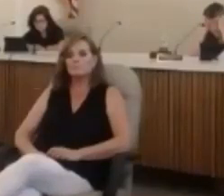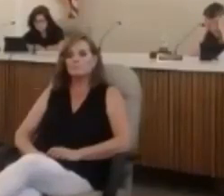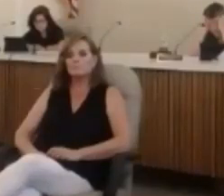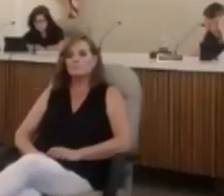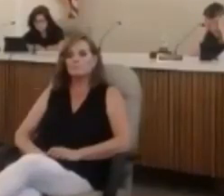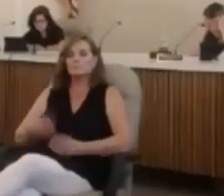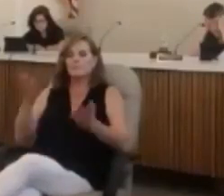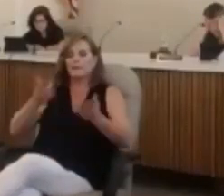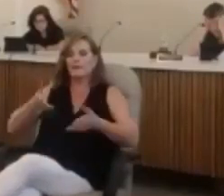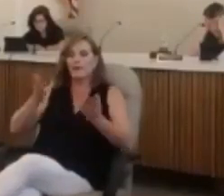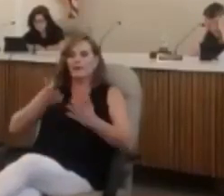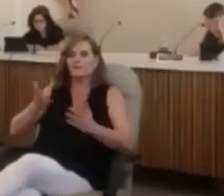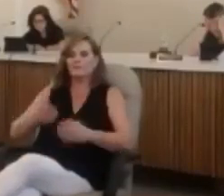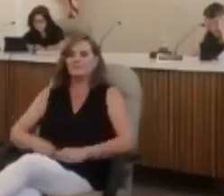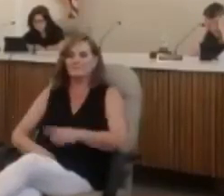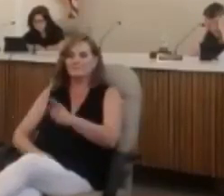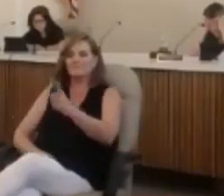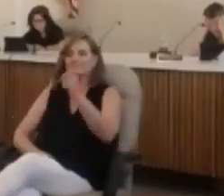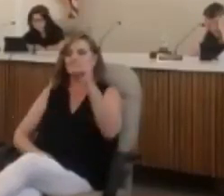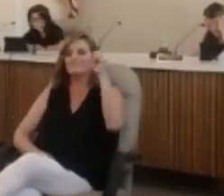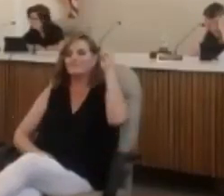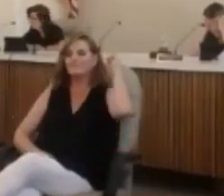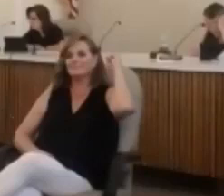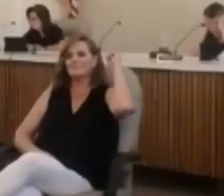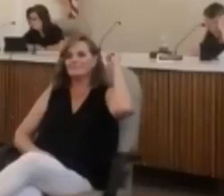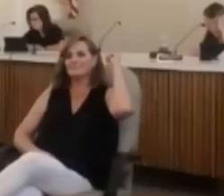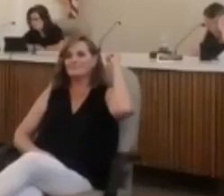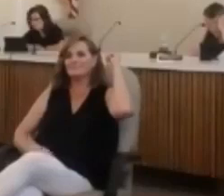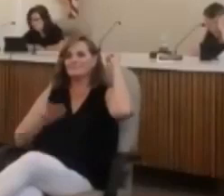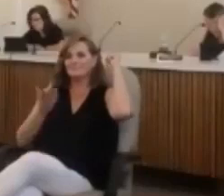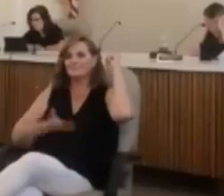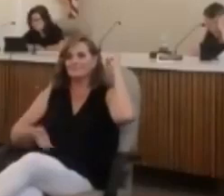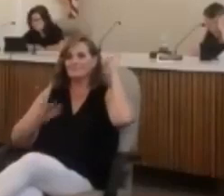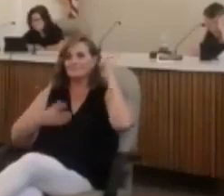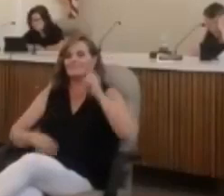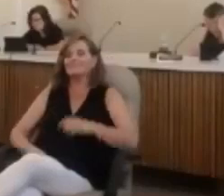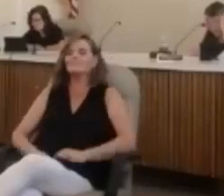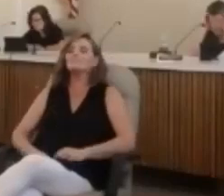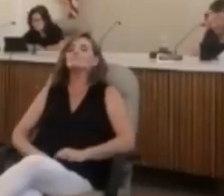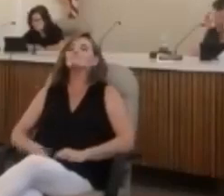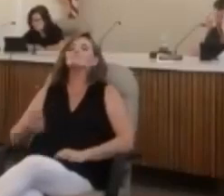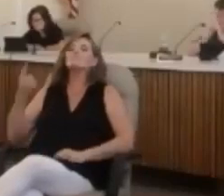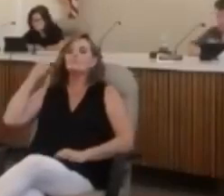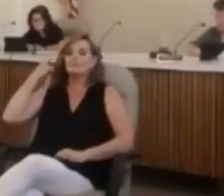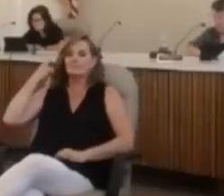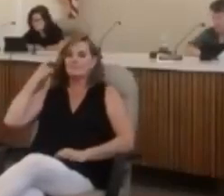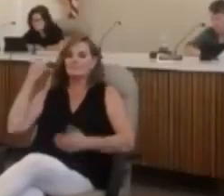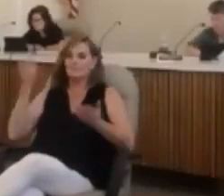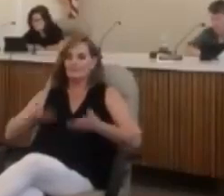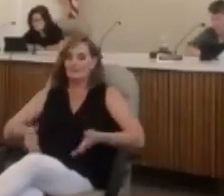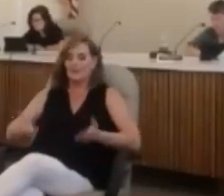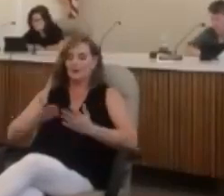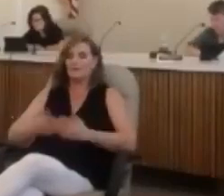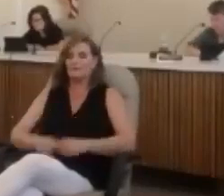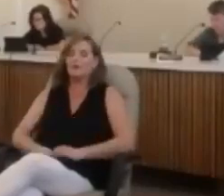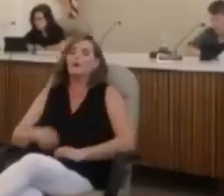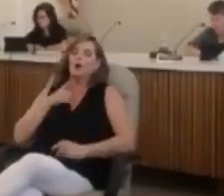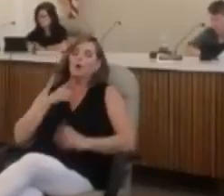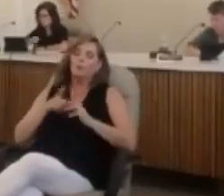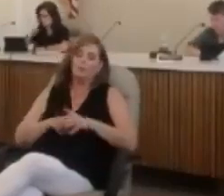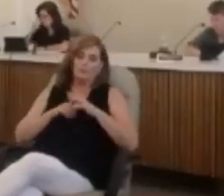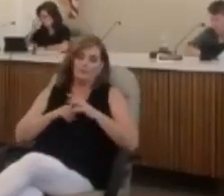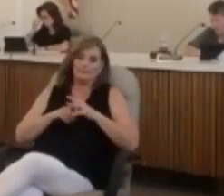Here. Councilmember Bolsner. Here. Supervisor Schultz. Here. We'll begin